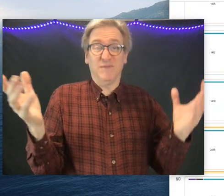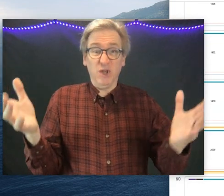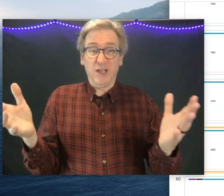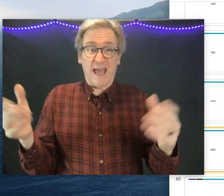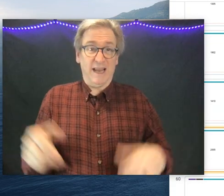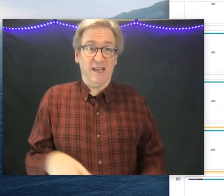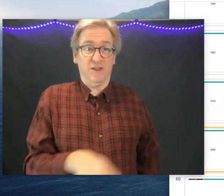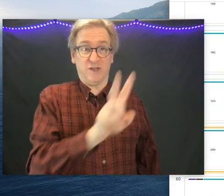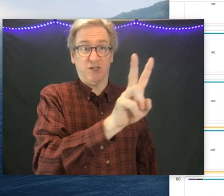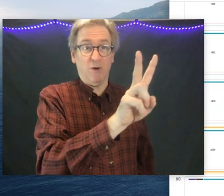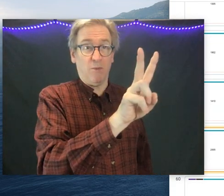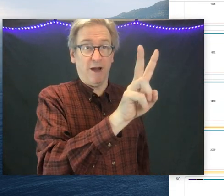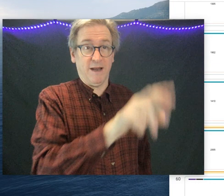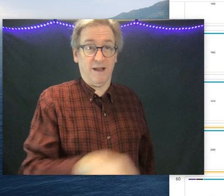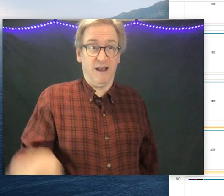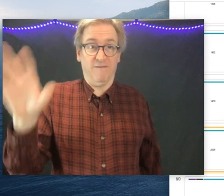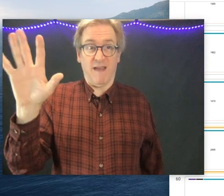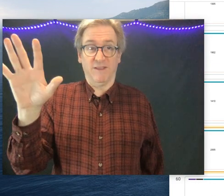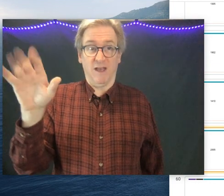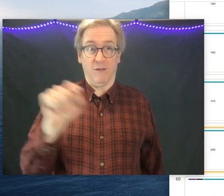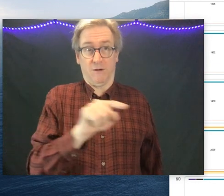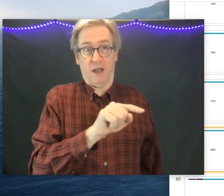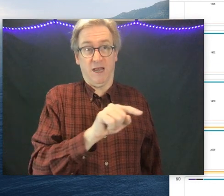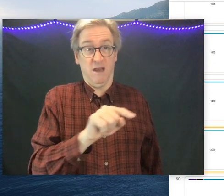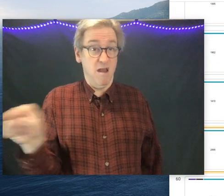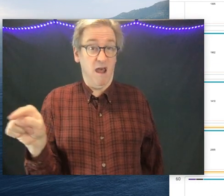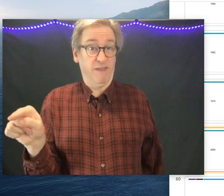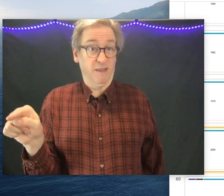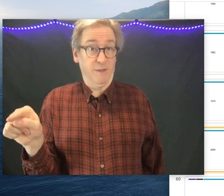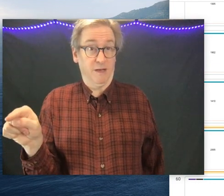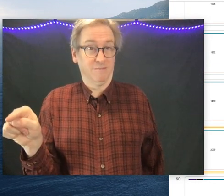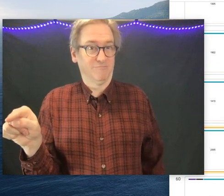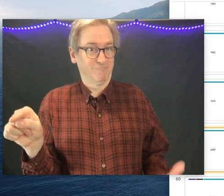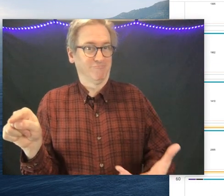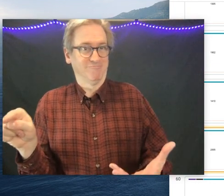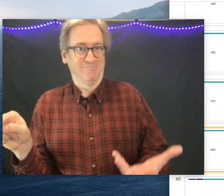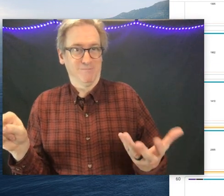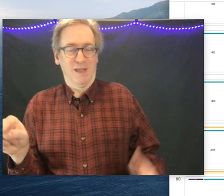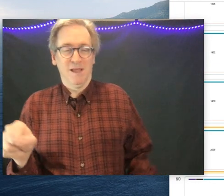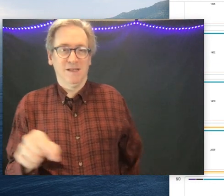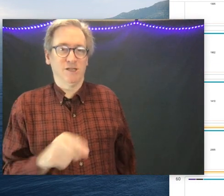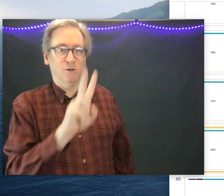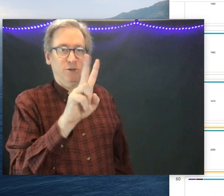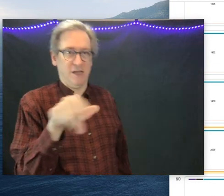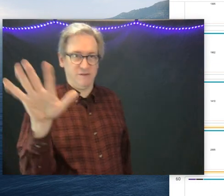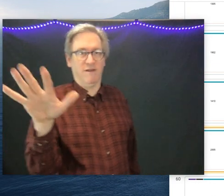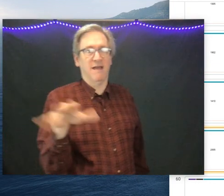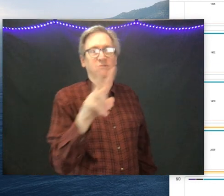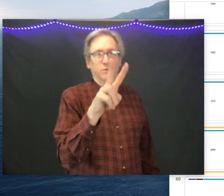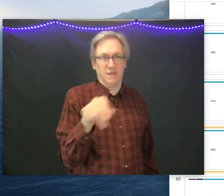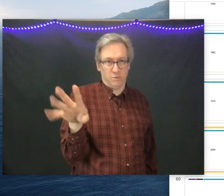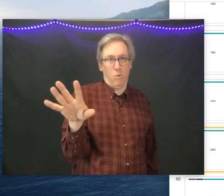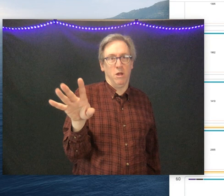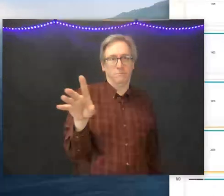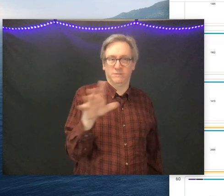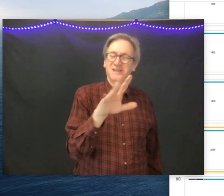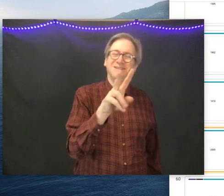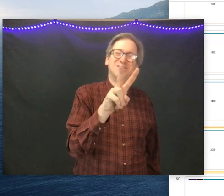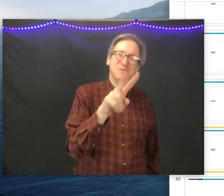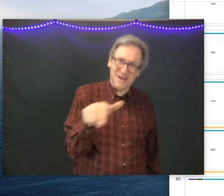Because if you look at it, there's a 2 on one end and a 5 on the other and nothing in the middle. So 2005,